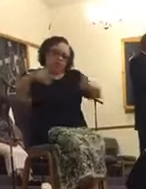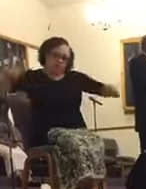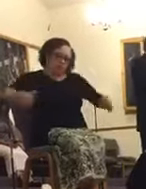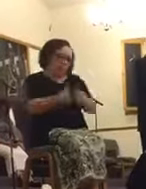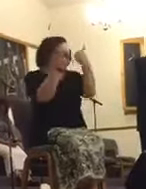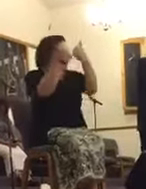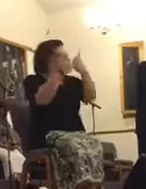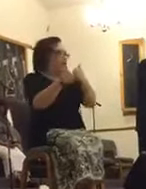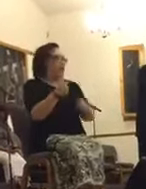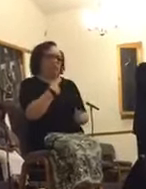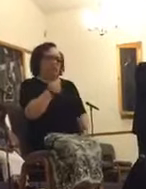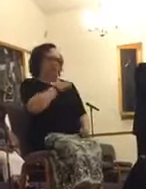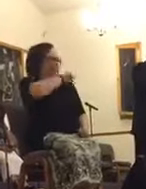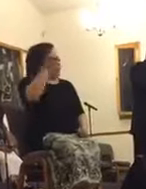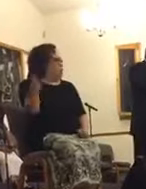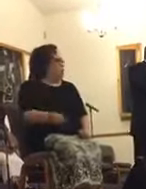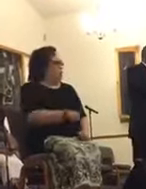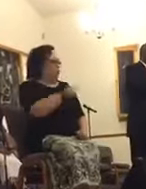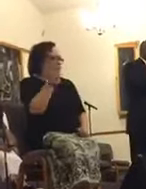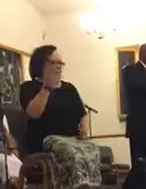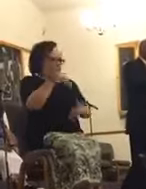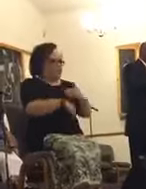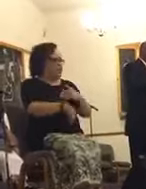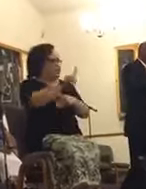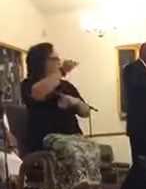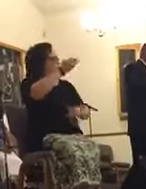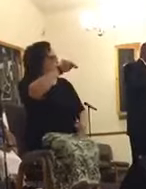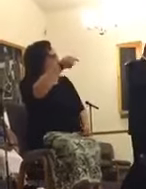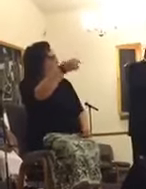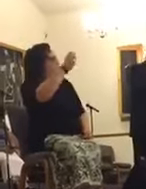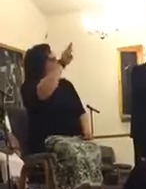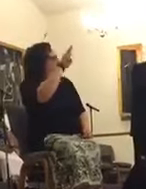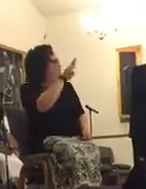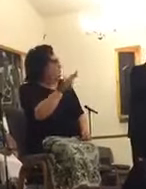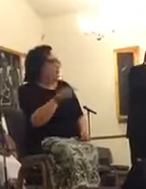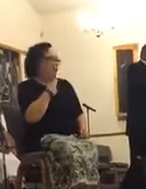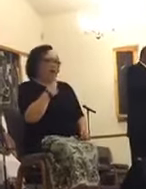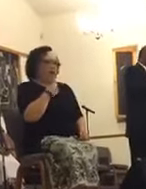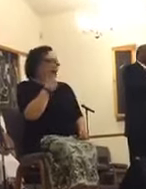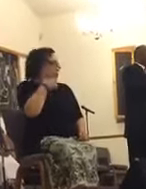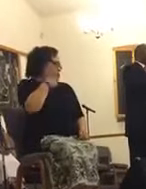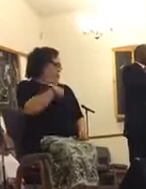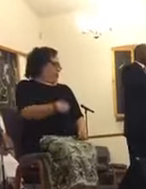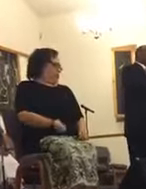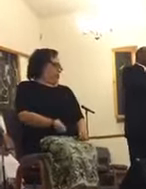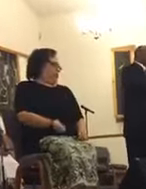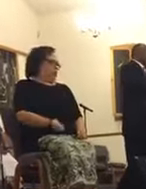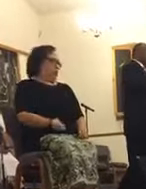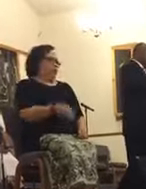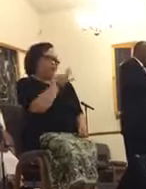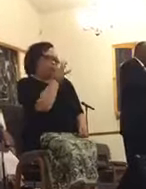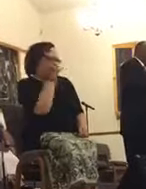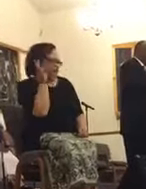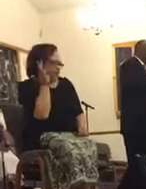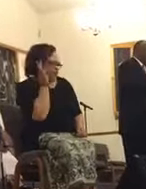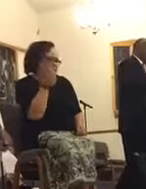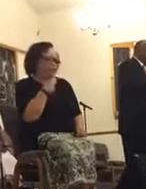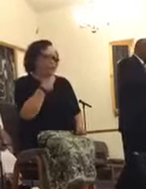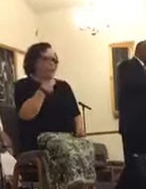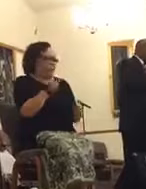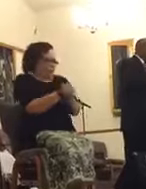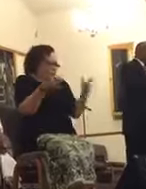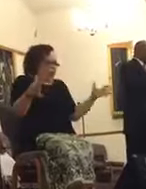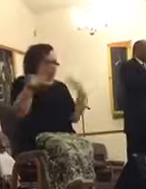always in perils. I was hungry. I fasted. I was naked. I was